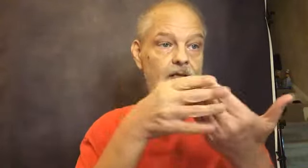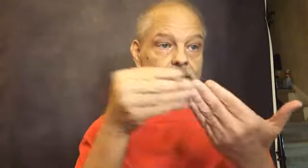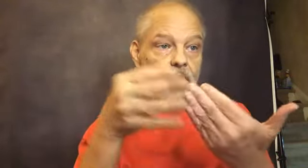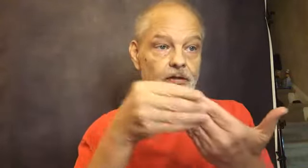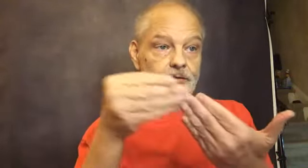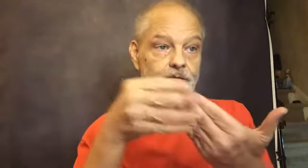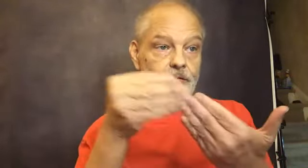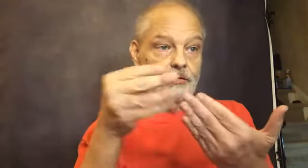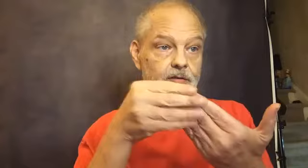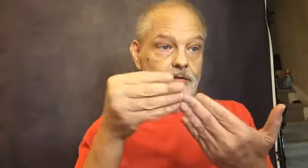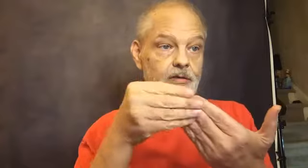dollars,